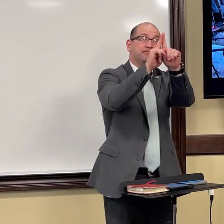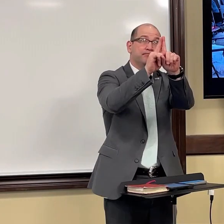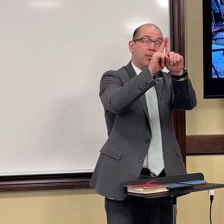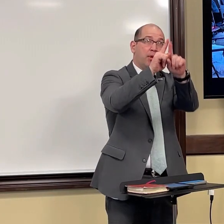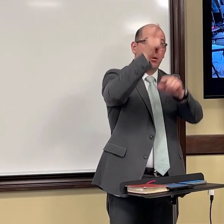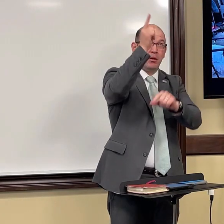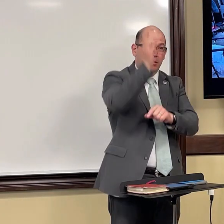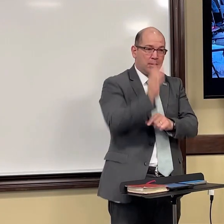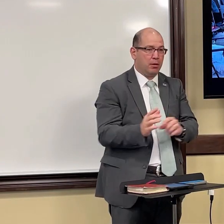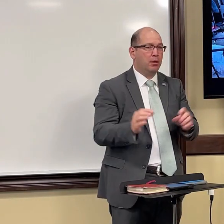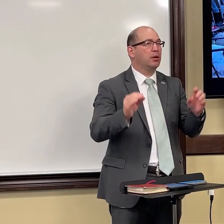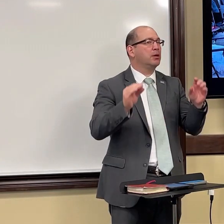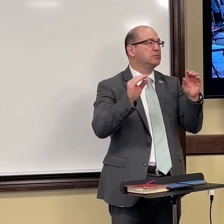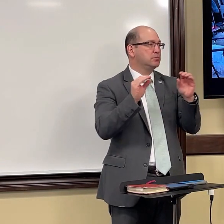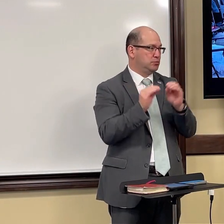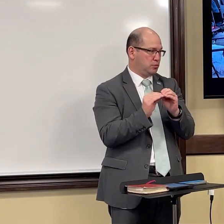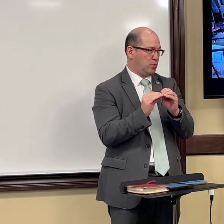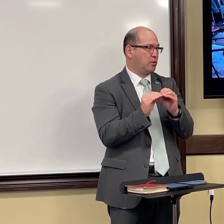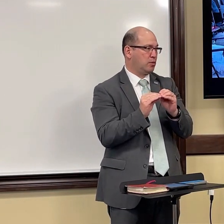It draws us closer to Christ, closer to God.